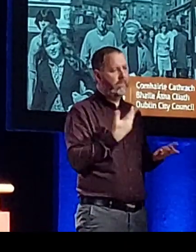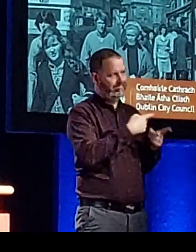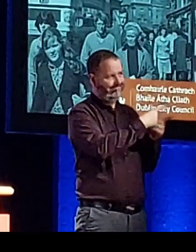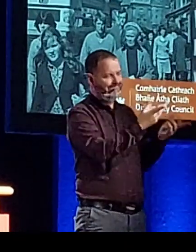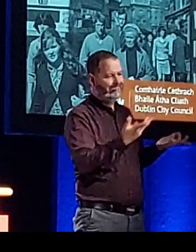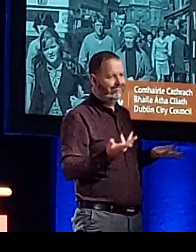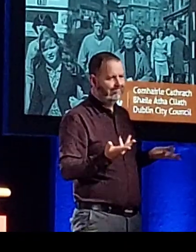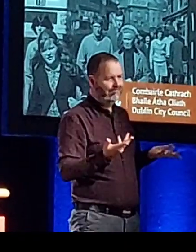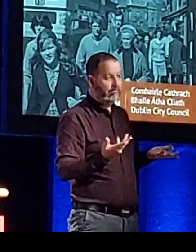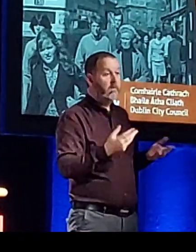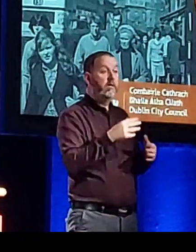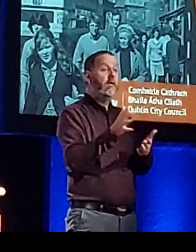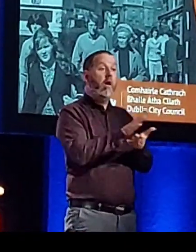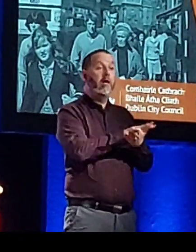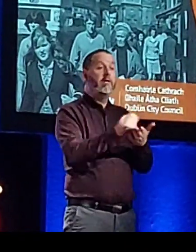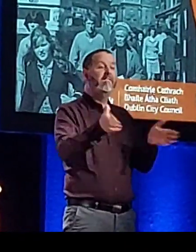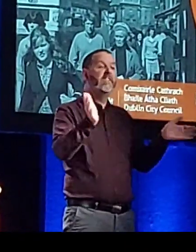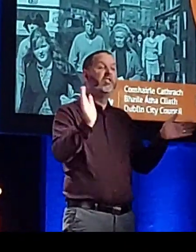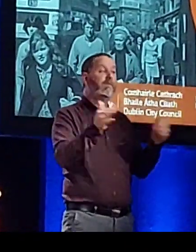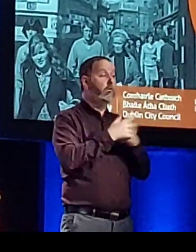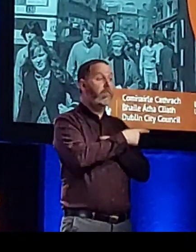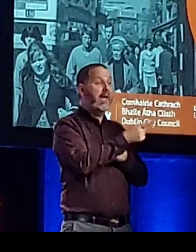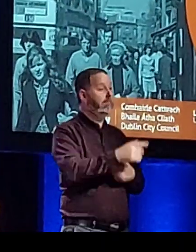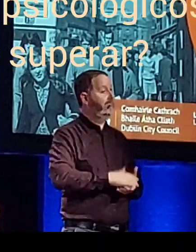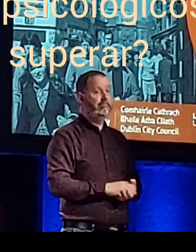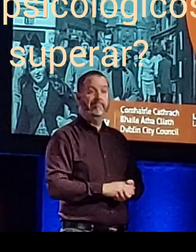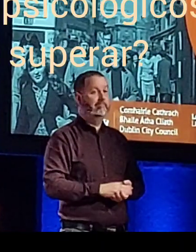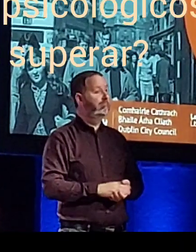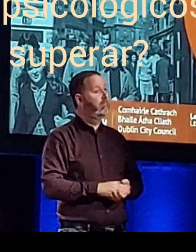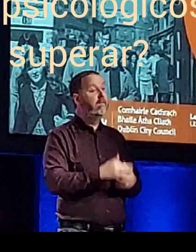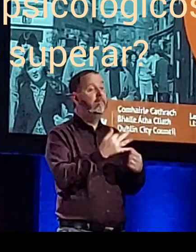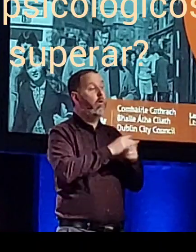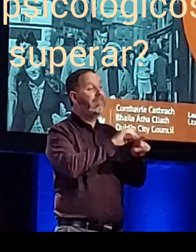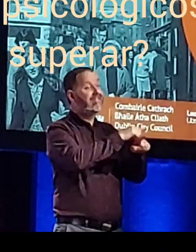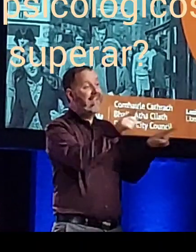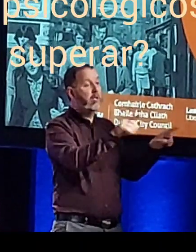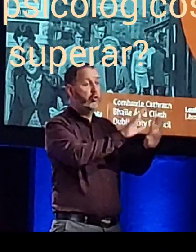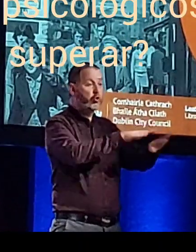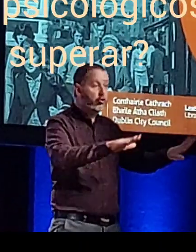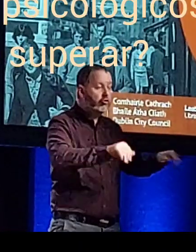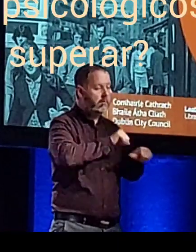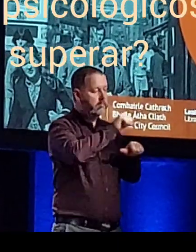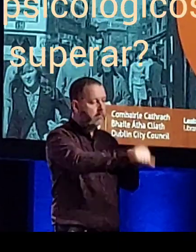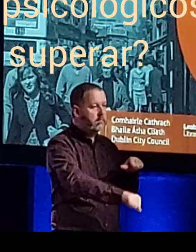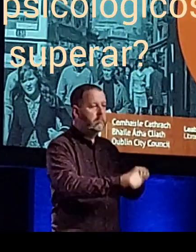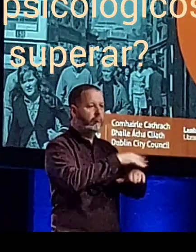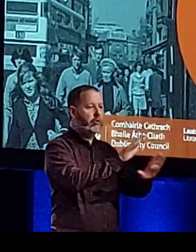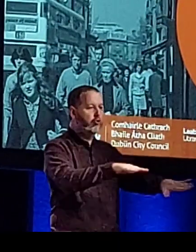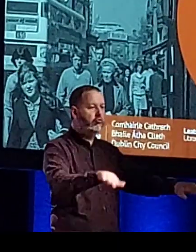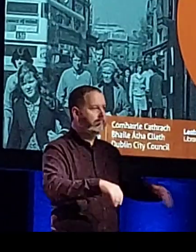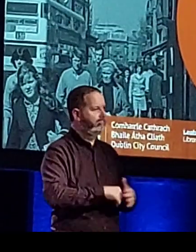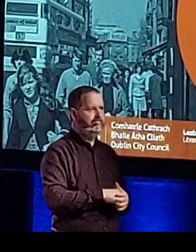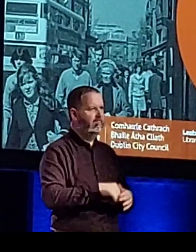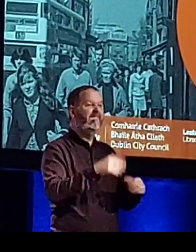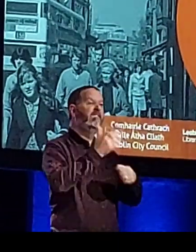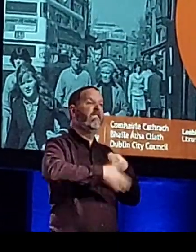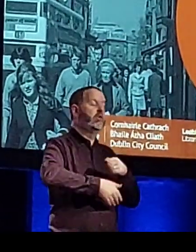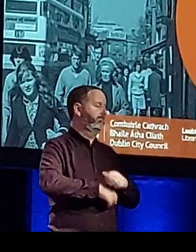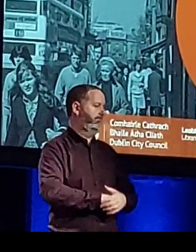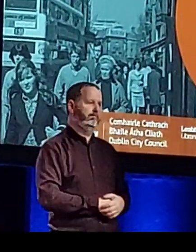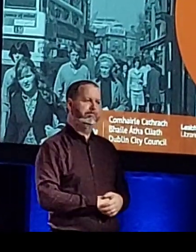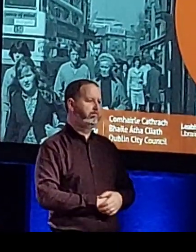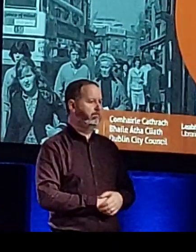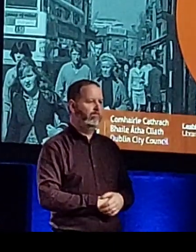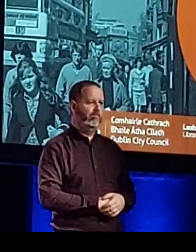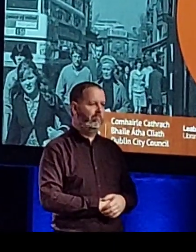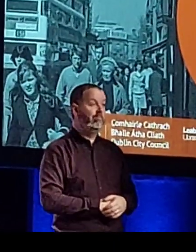course, the Holocaust did not end, nor did it end for their children and grandchildren. So the